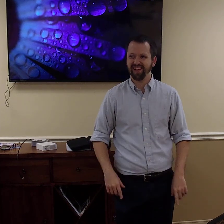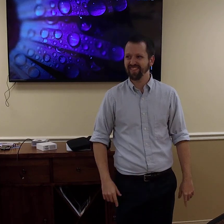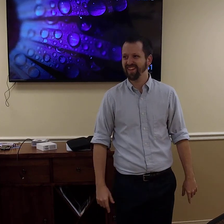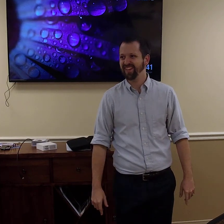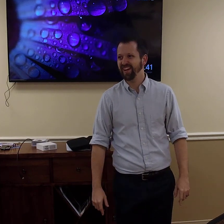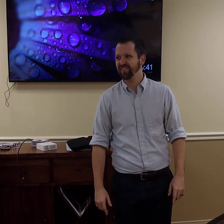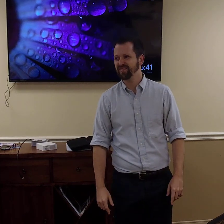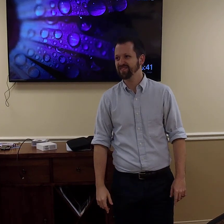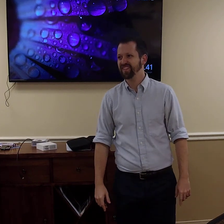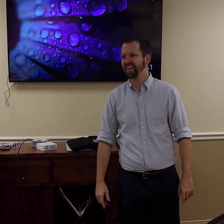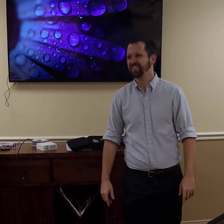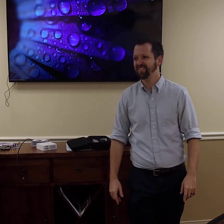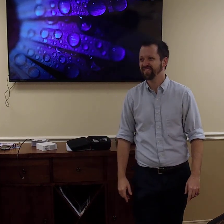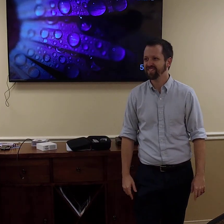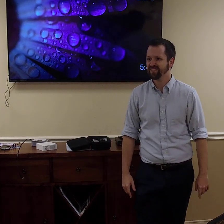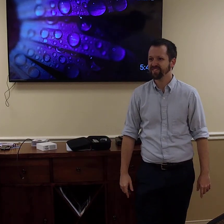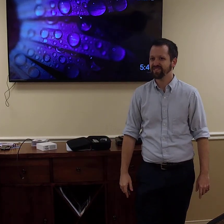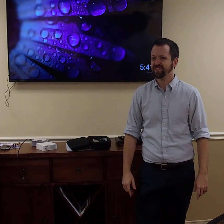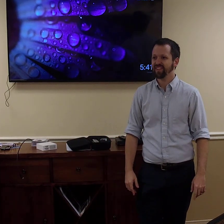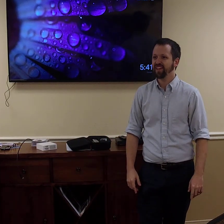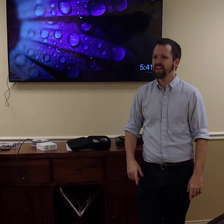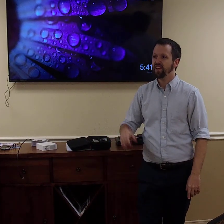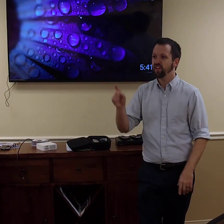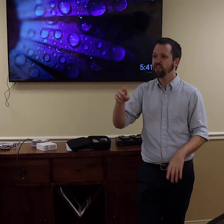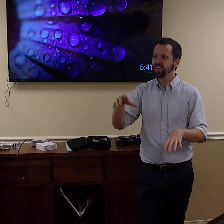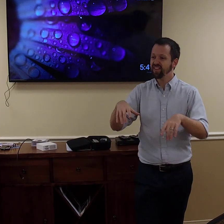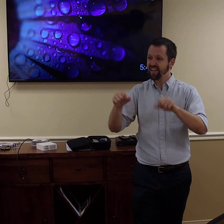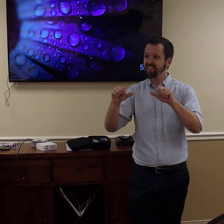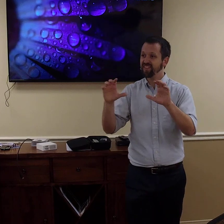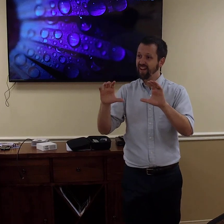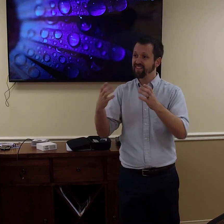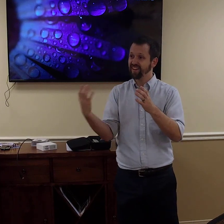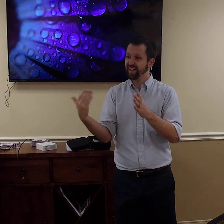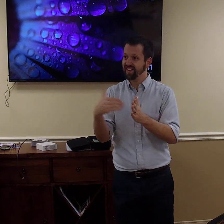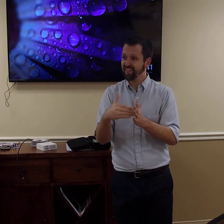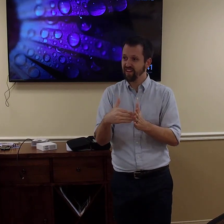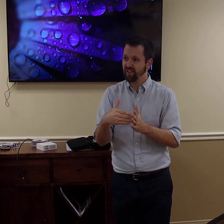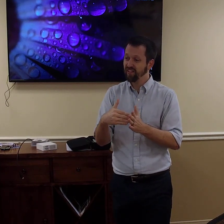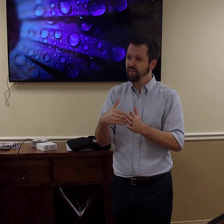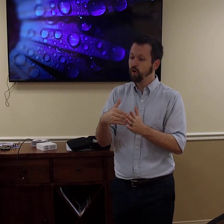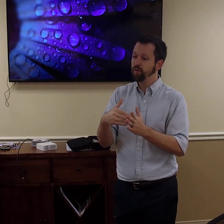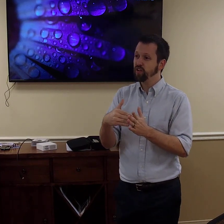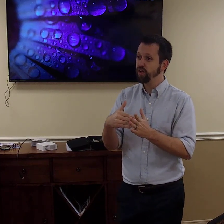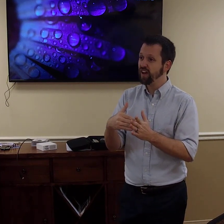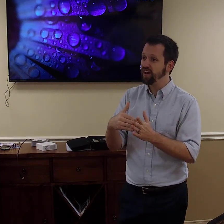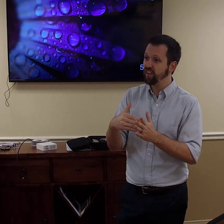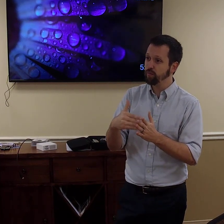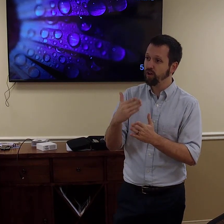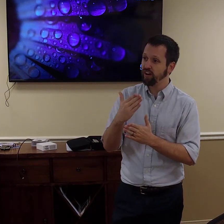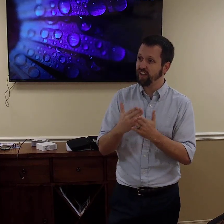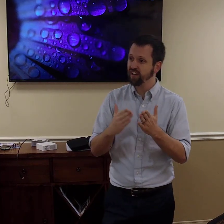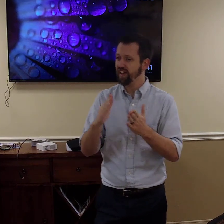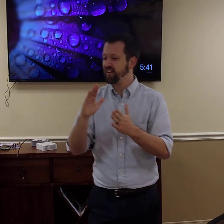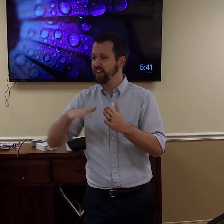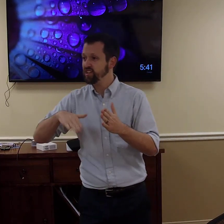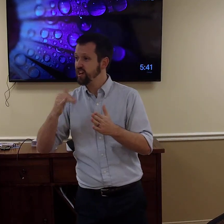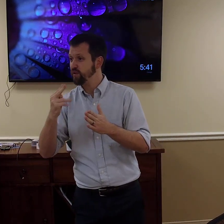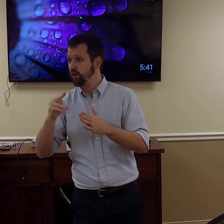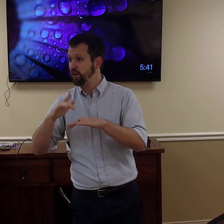So, yeah. I clearly need to take that spot right You there. need to take this class again. So, we'll be doing another part in like late January, early